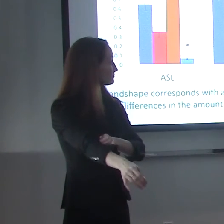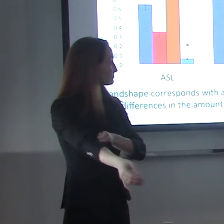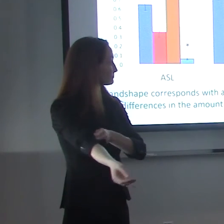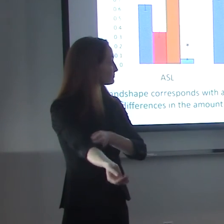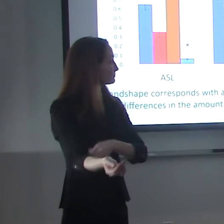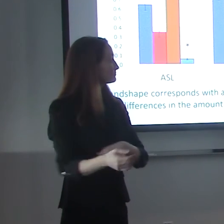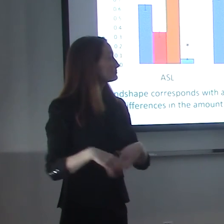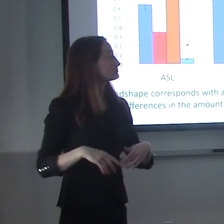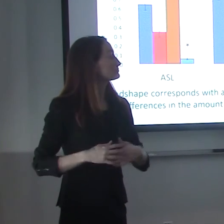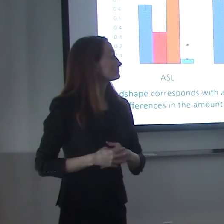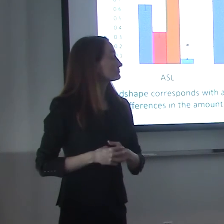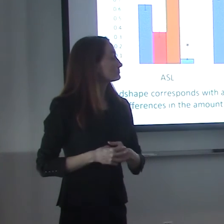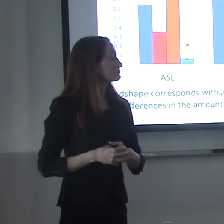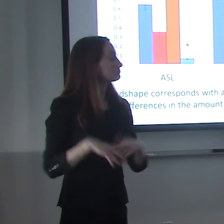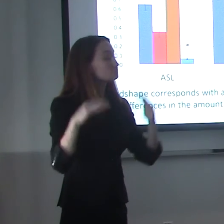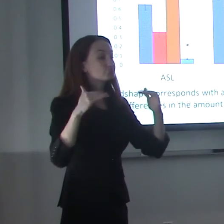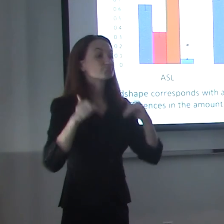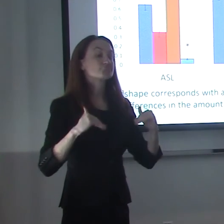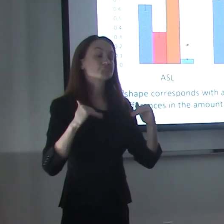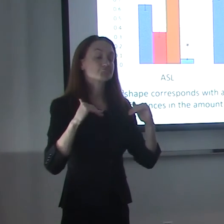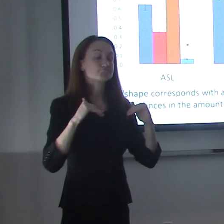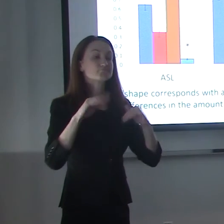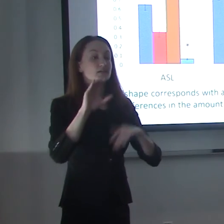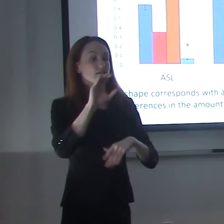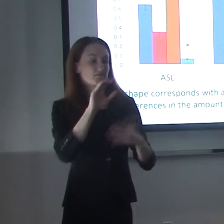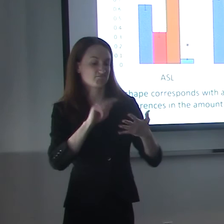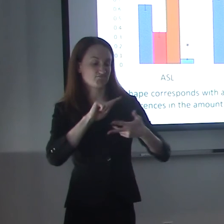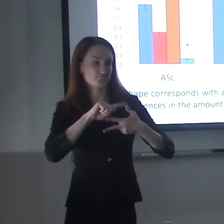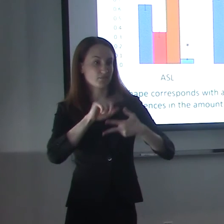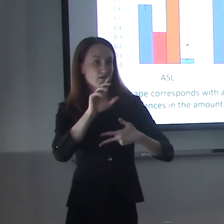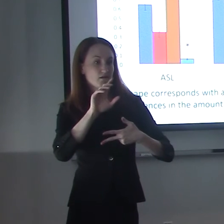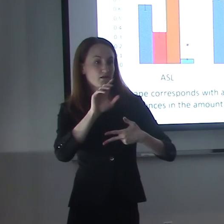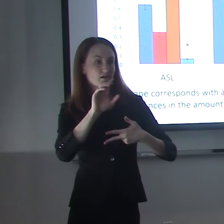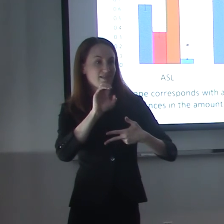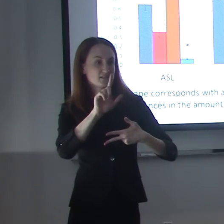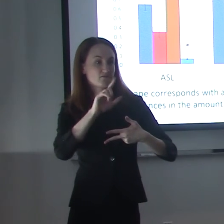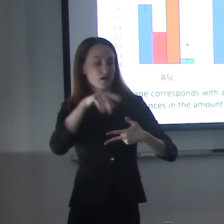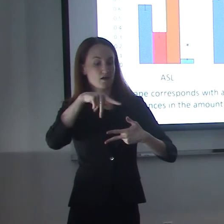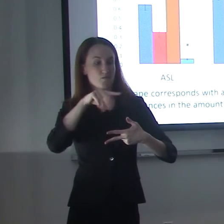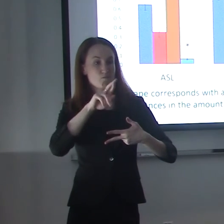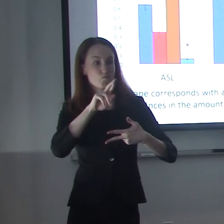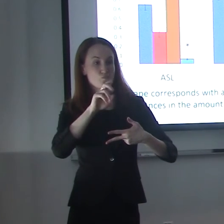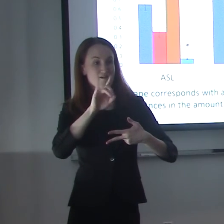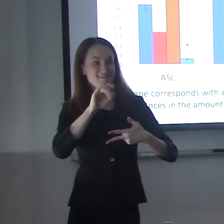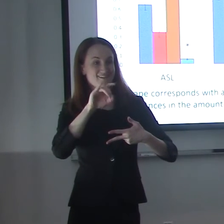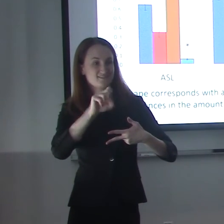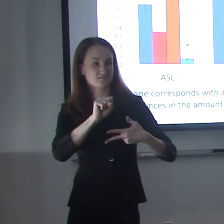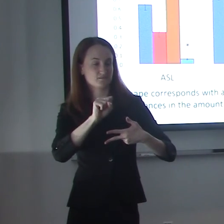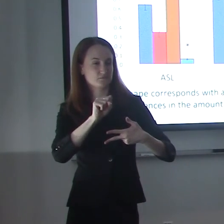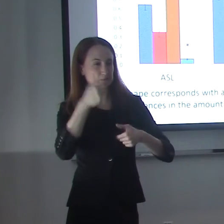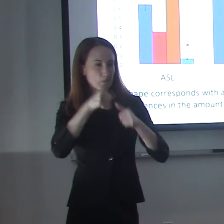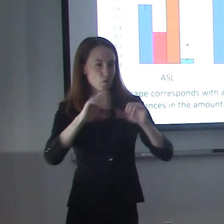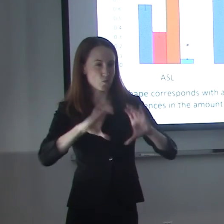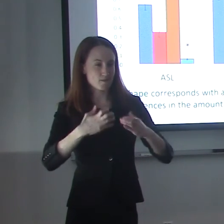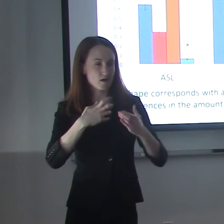And then we look at the classifier predicates, the ones that I said have this